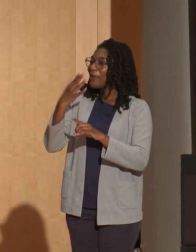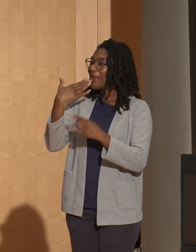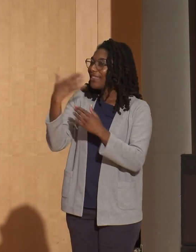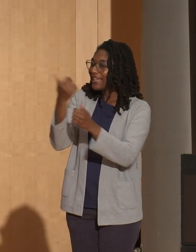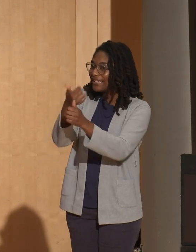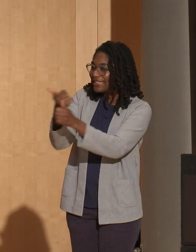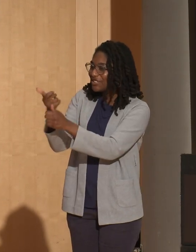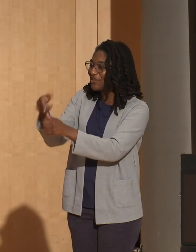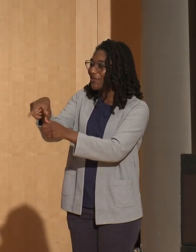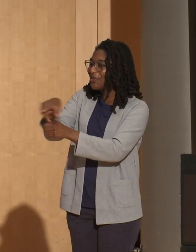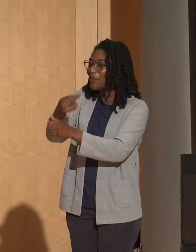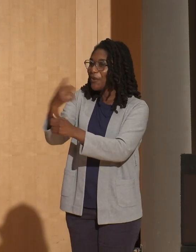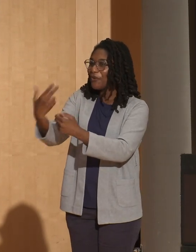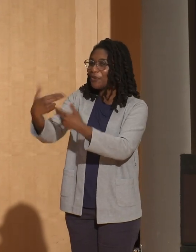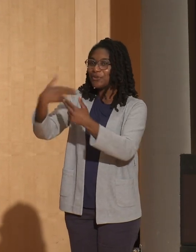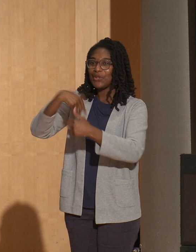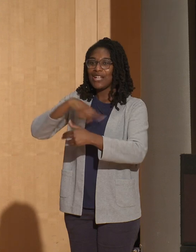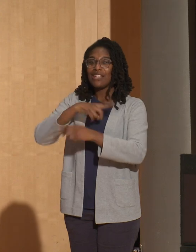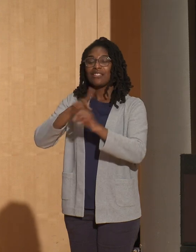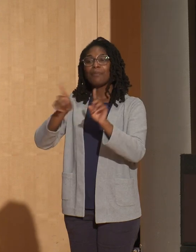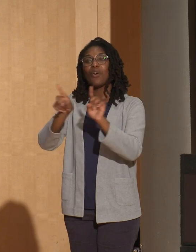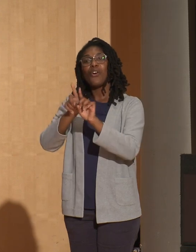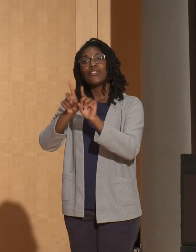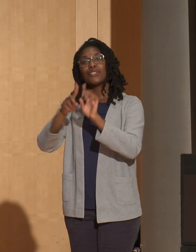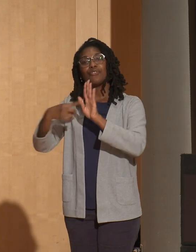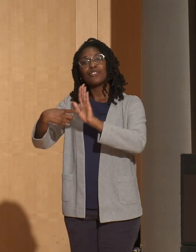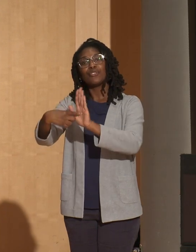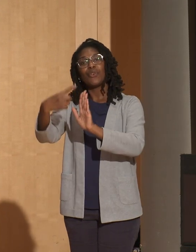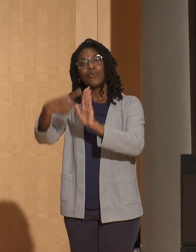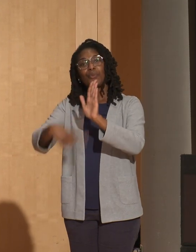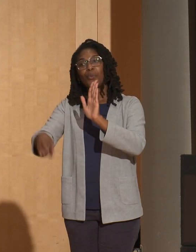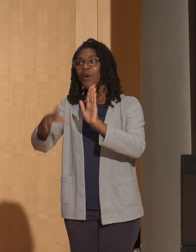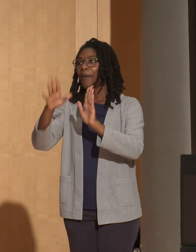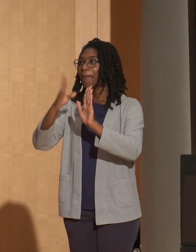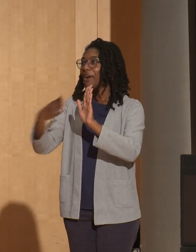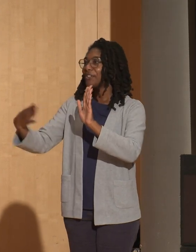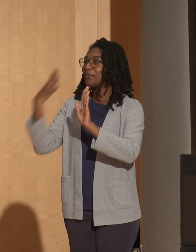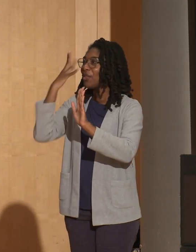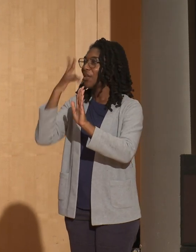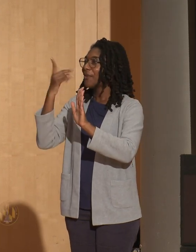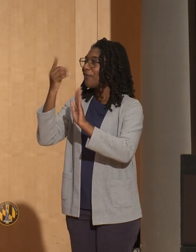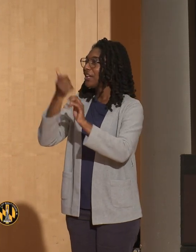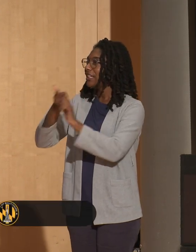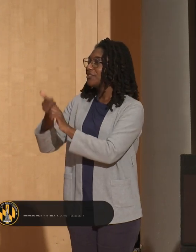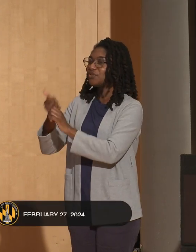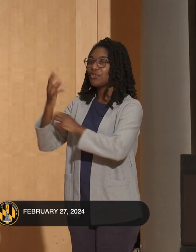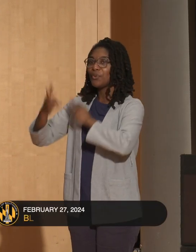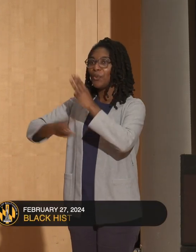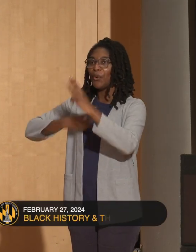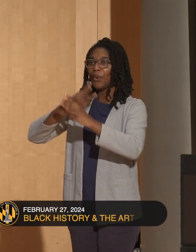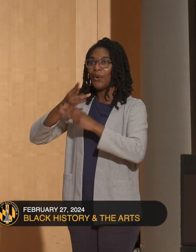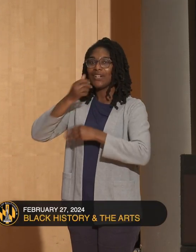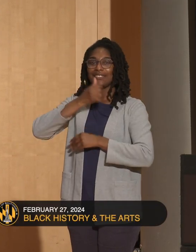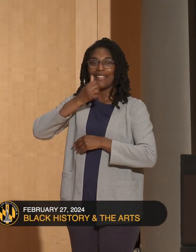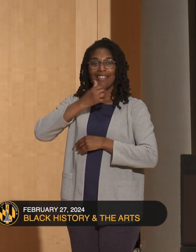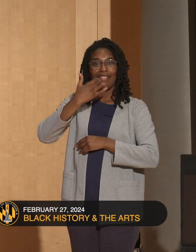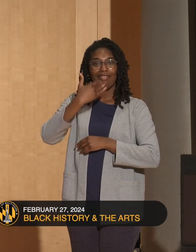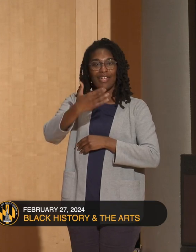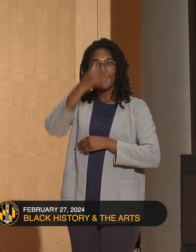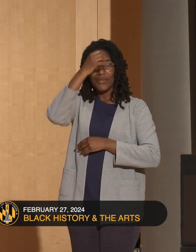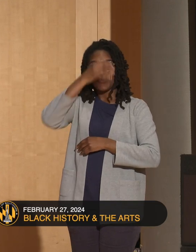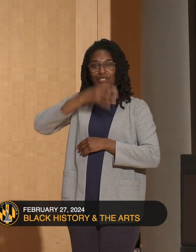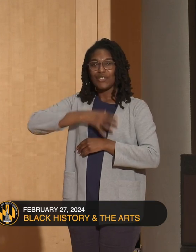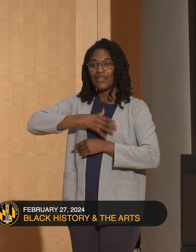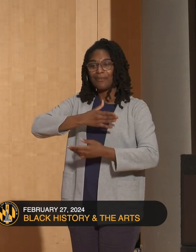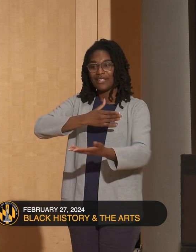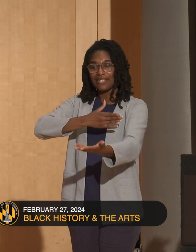being here and to be a part of this, but also for showing what Baltimore is to the world each and every day. So thank you, gentlemen. I want to